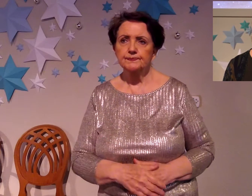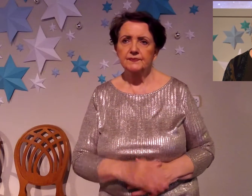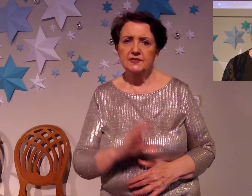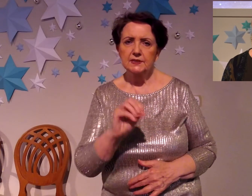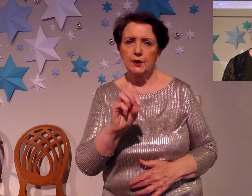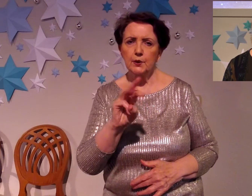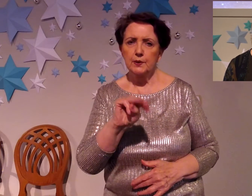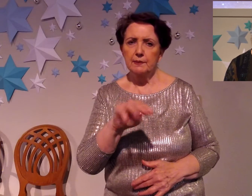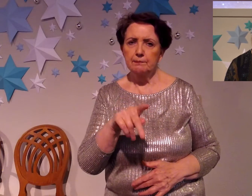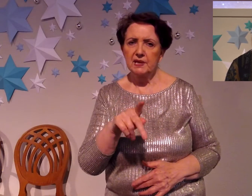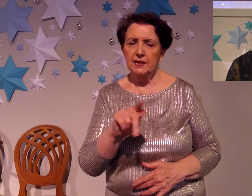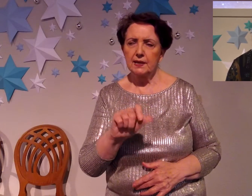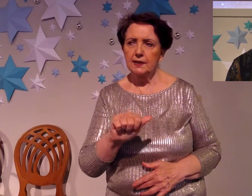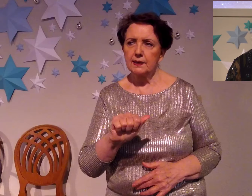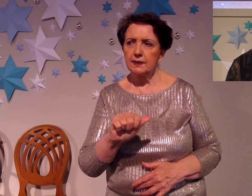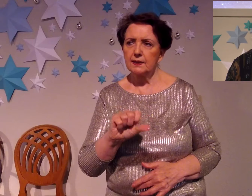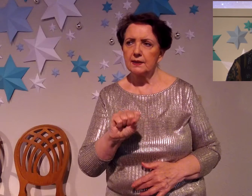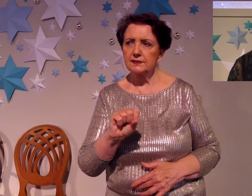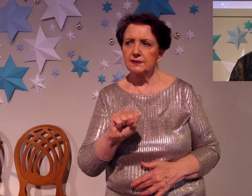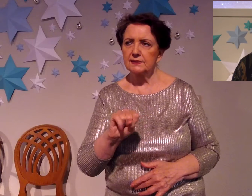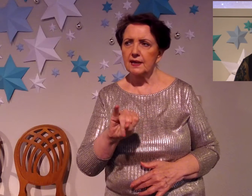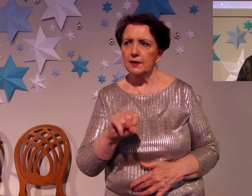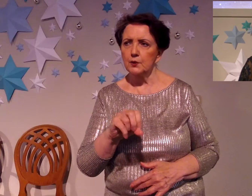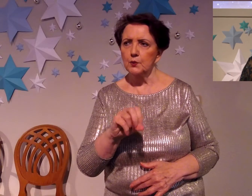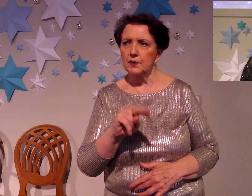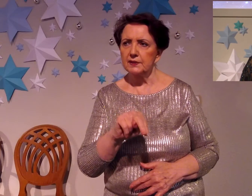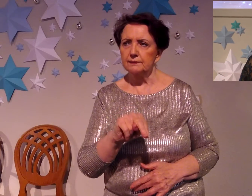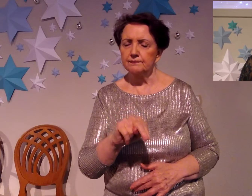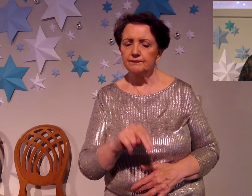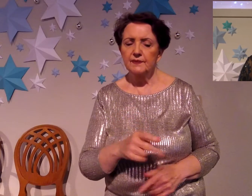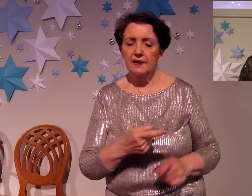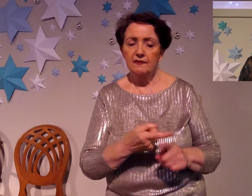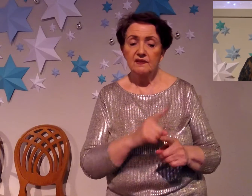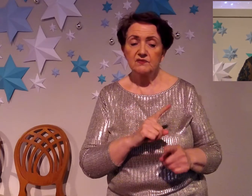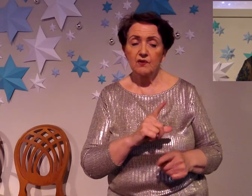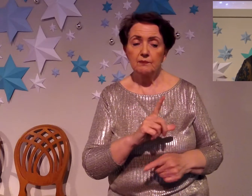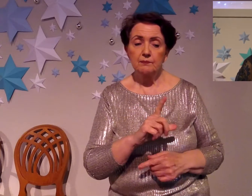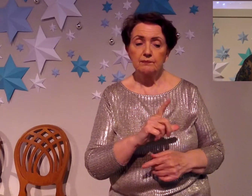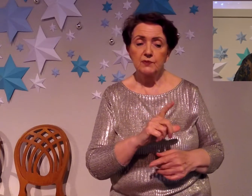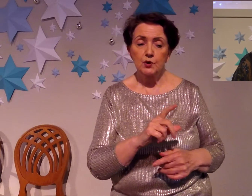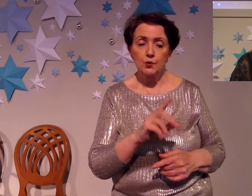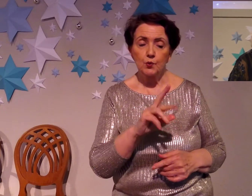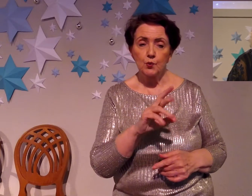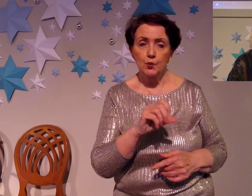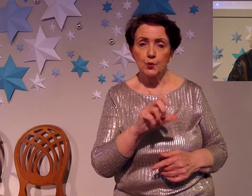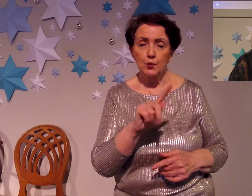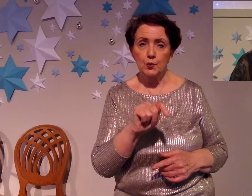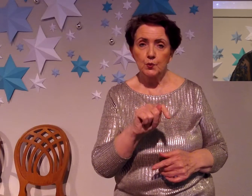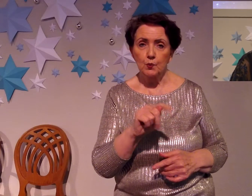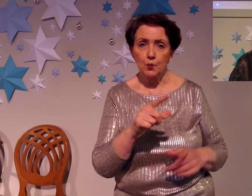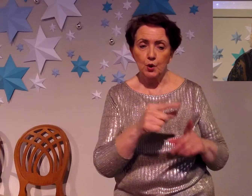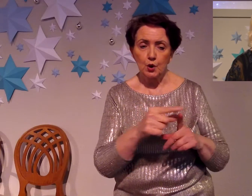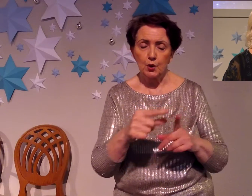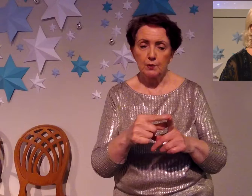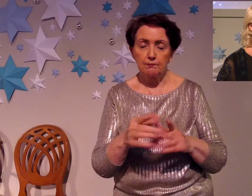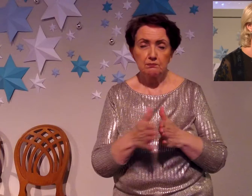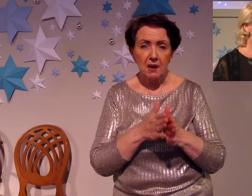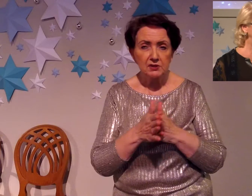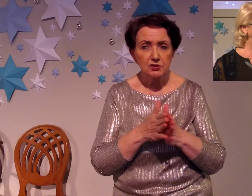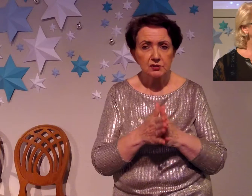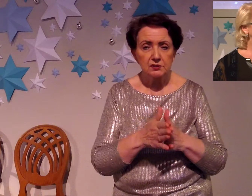Compassion. Compassion comes from the Latin, the root word of passion, to breathe